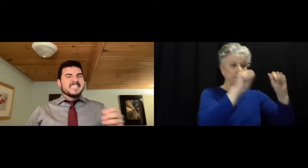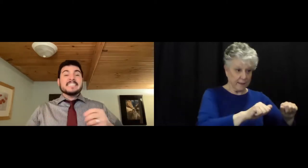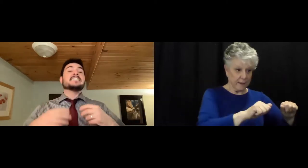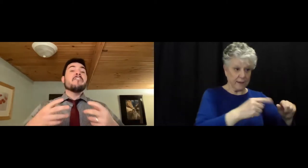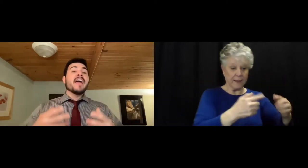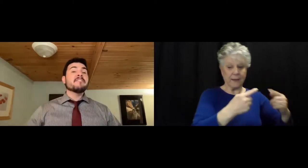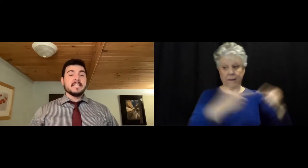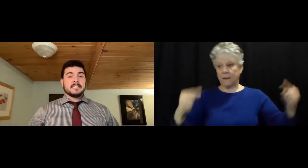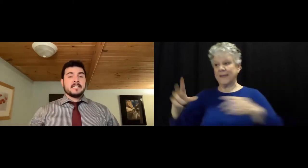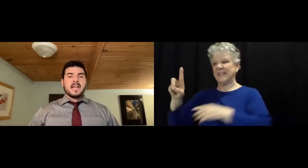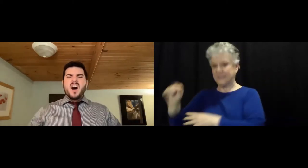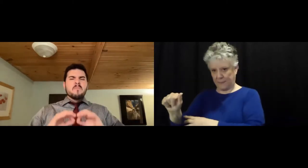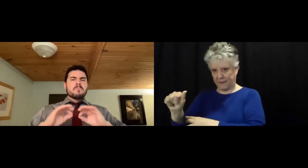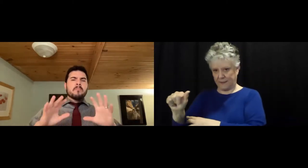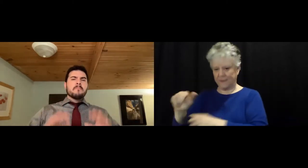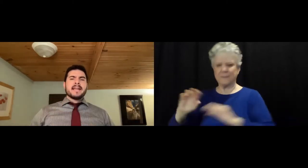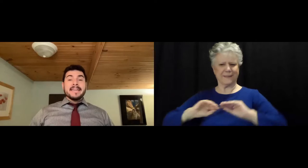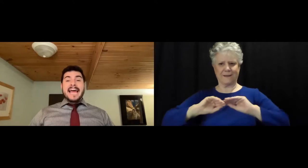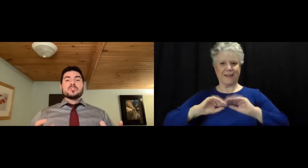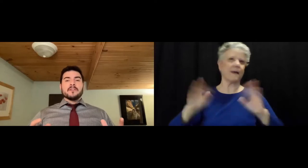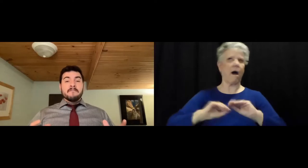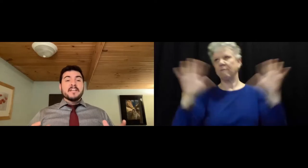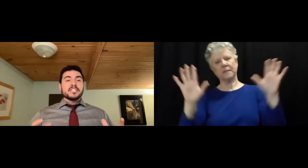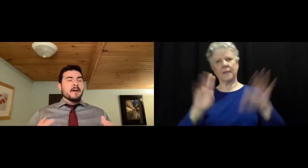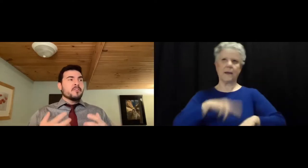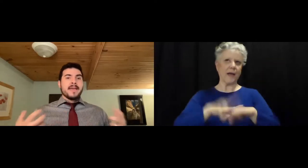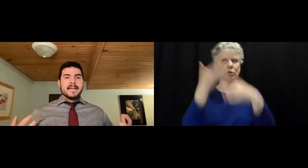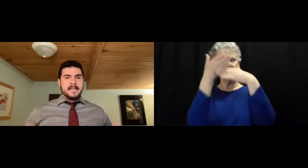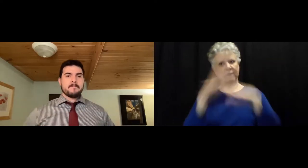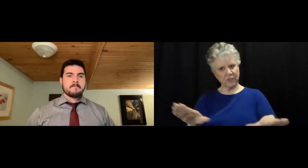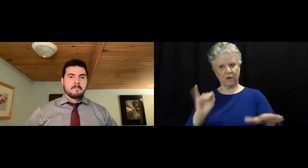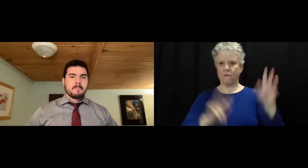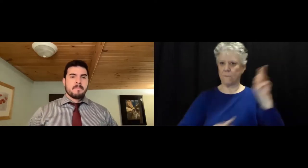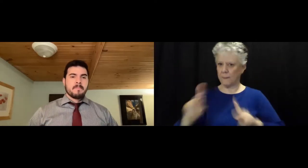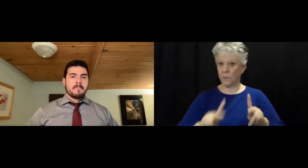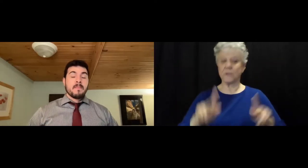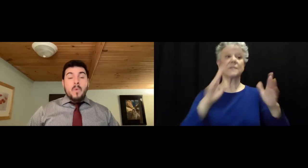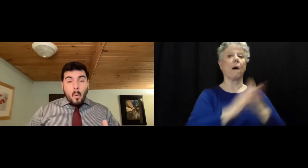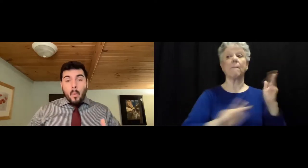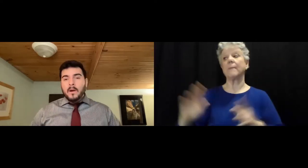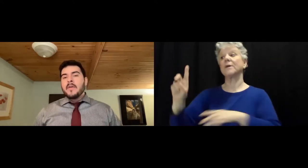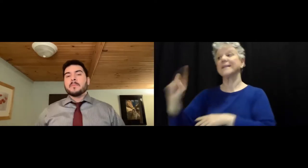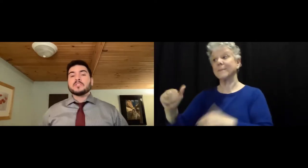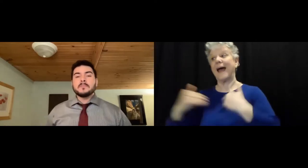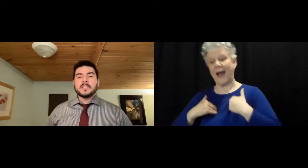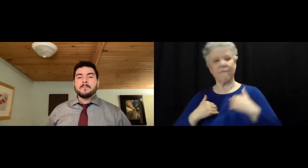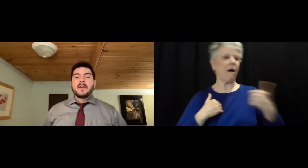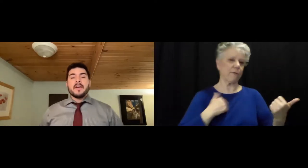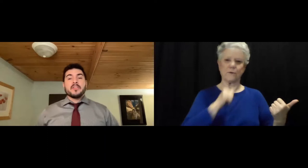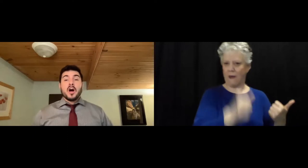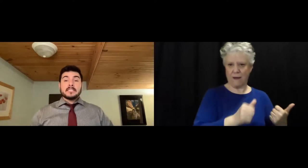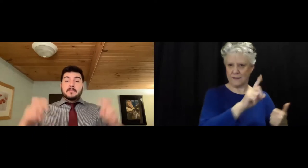that this is a self-evident and unproblematic natural division of humanity. Or the